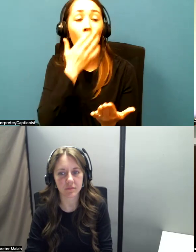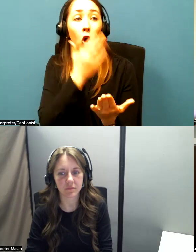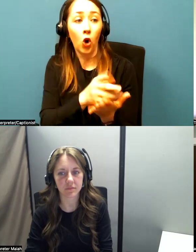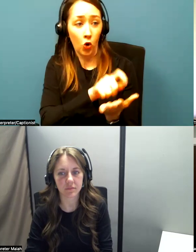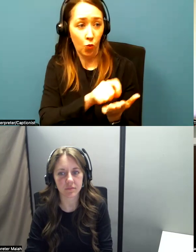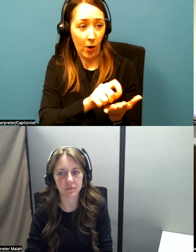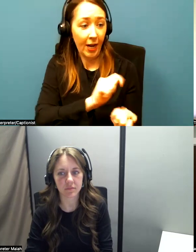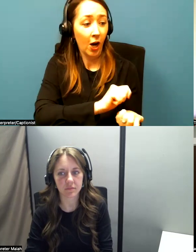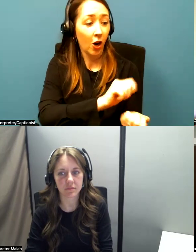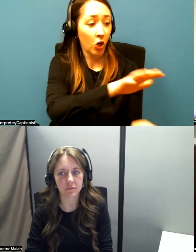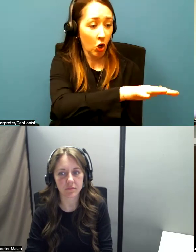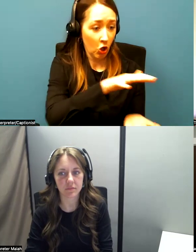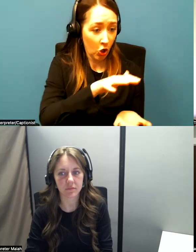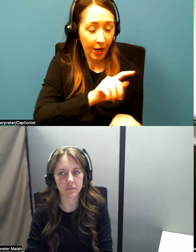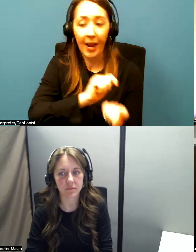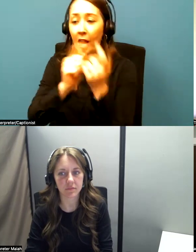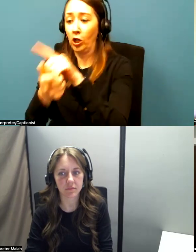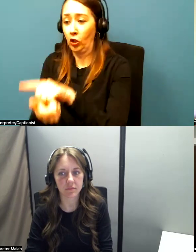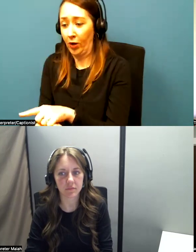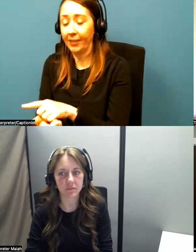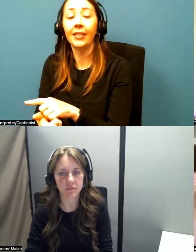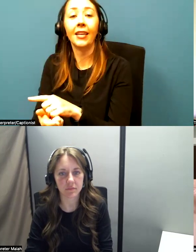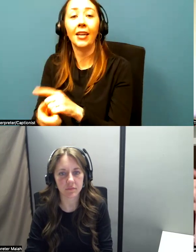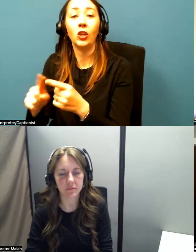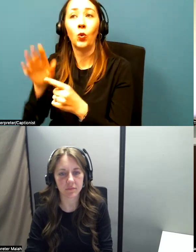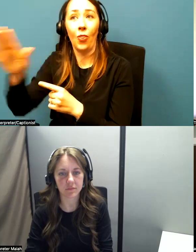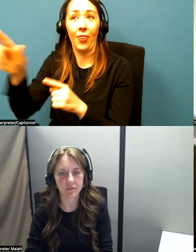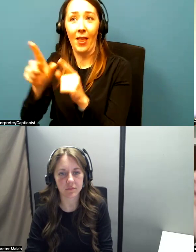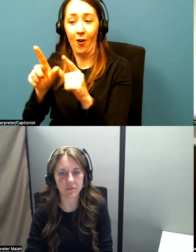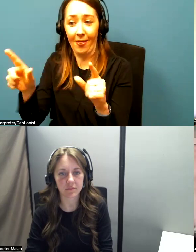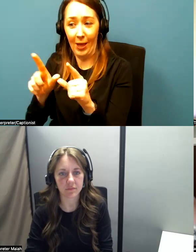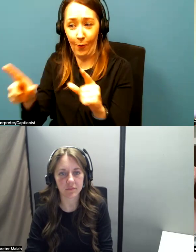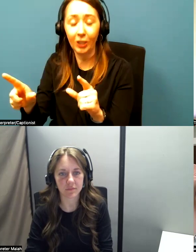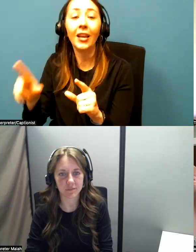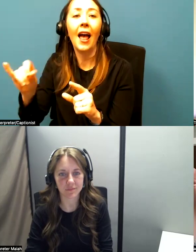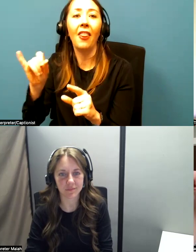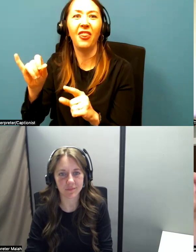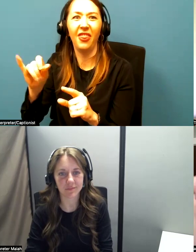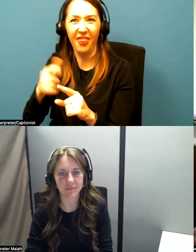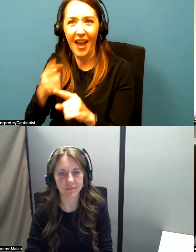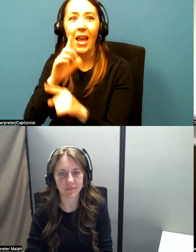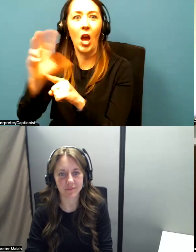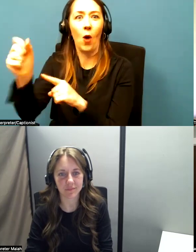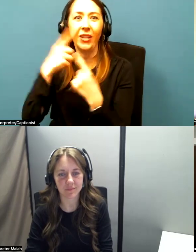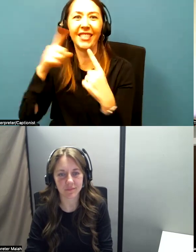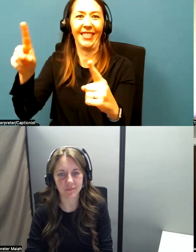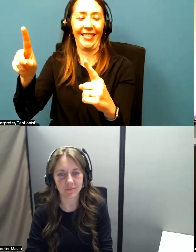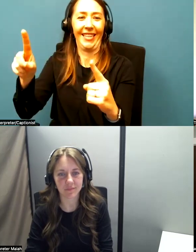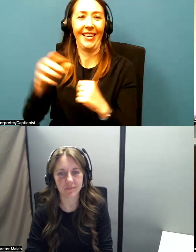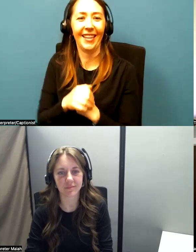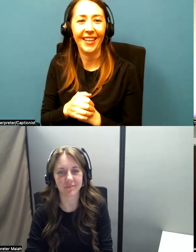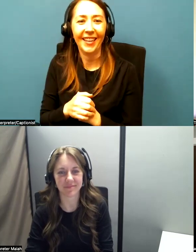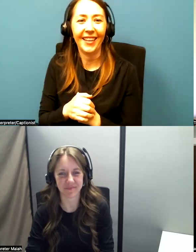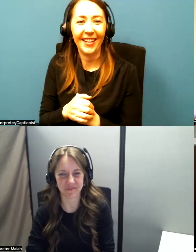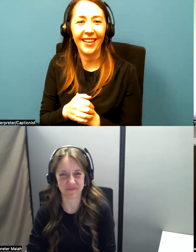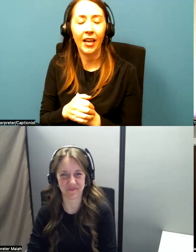translated my romance novel into their language, and that would be a success, right?